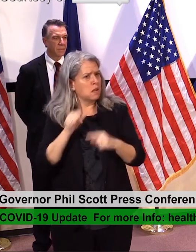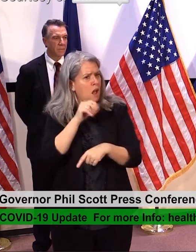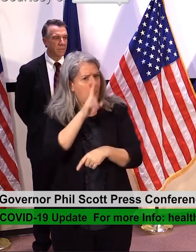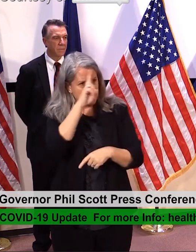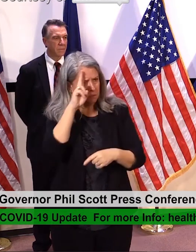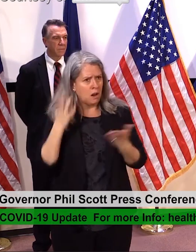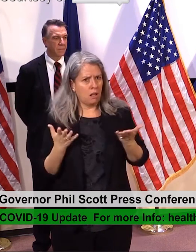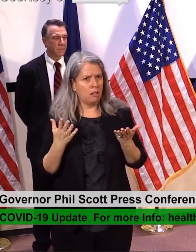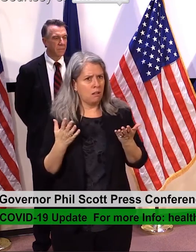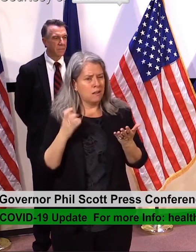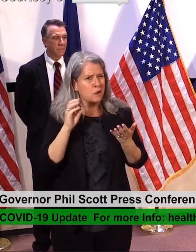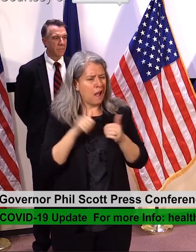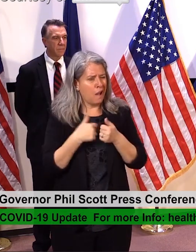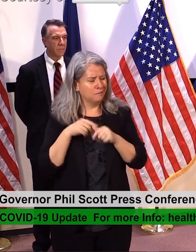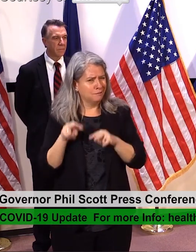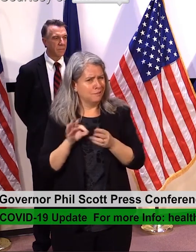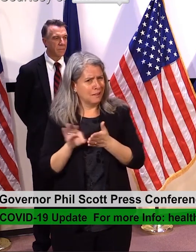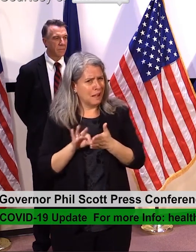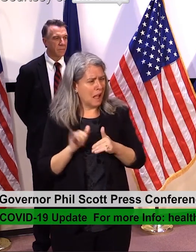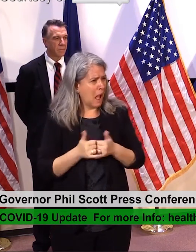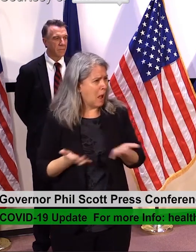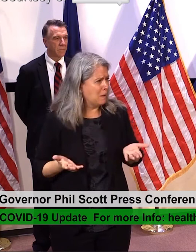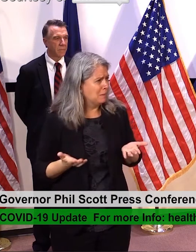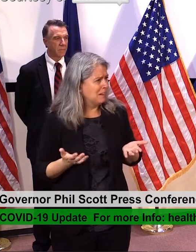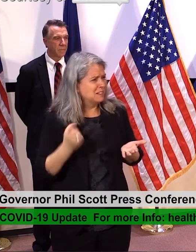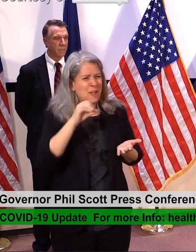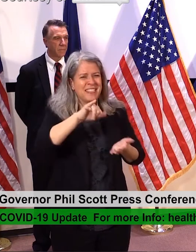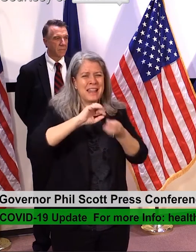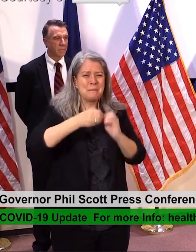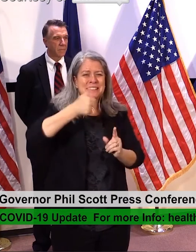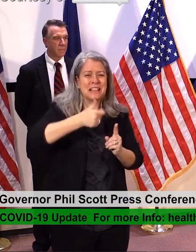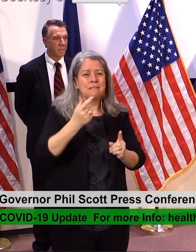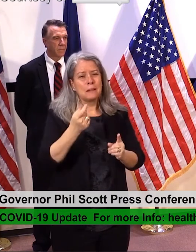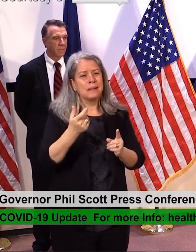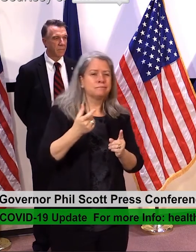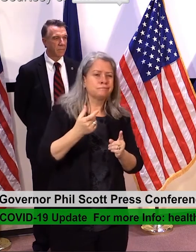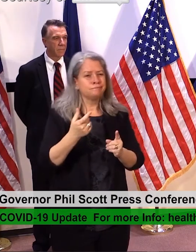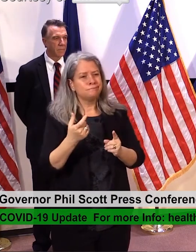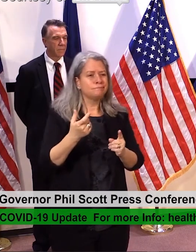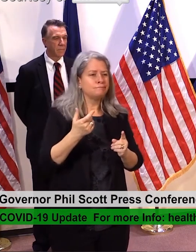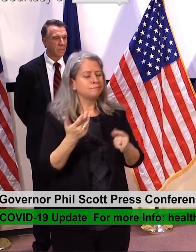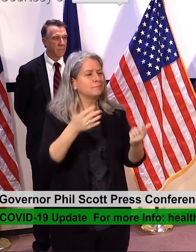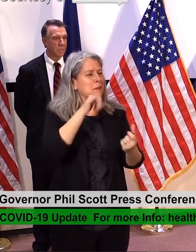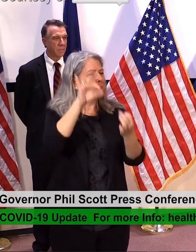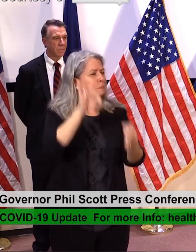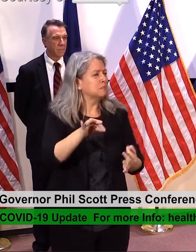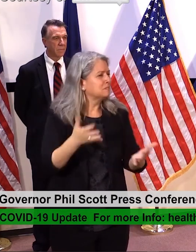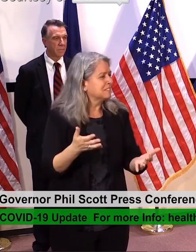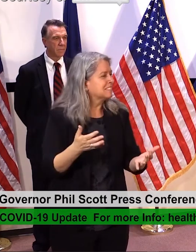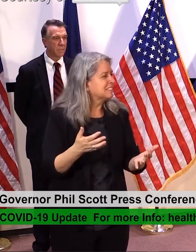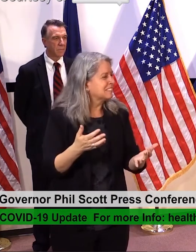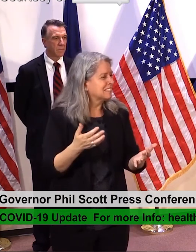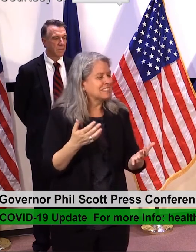very hard to get your handle on exactly what percentage of the population that you're not aware of had a